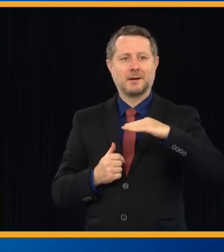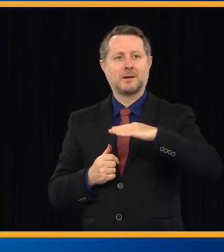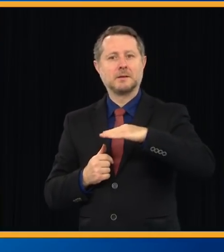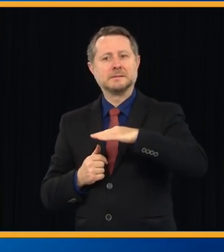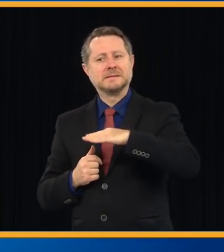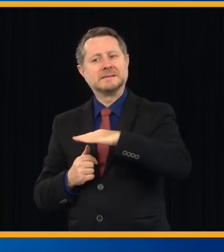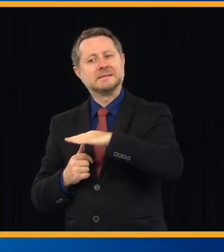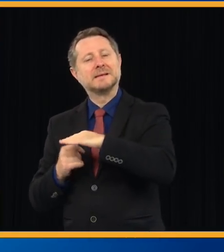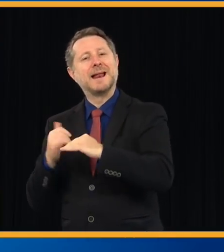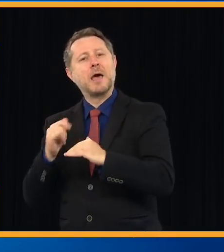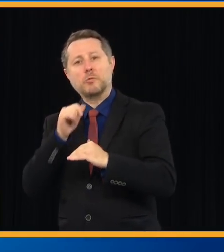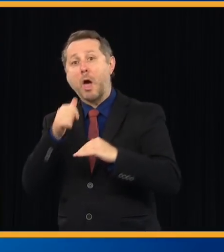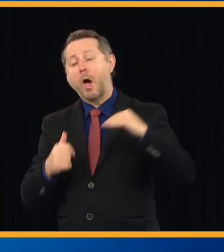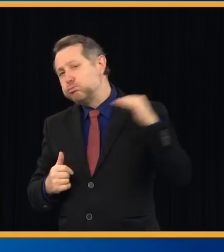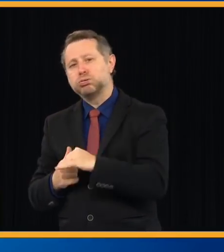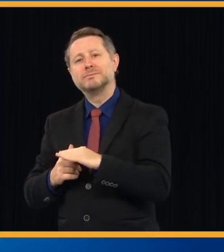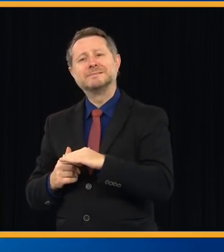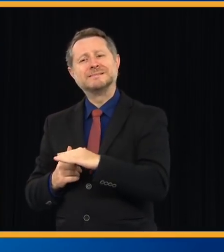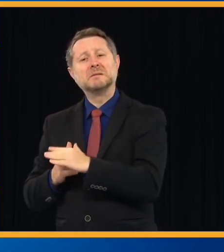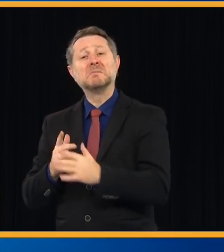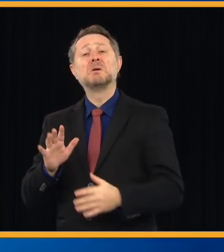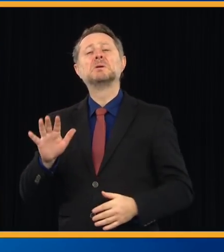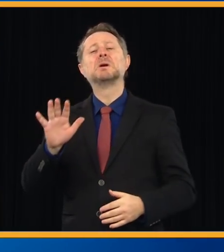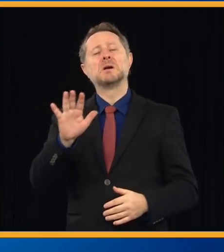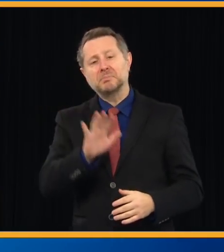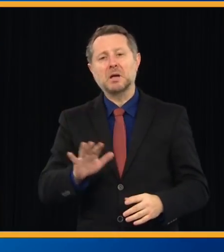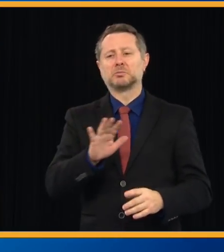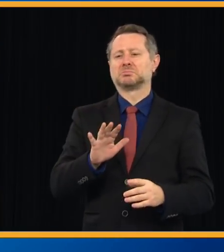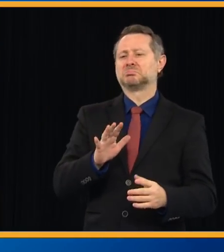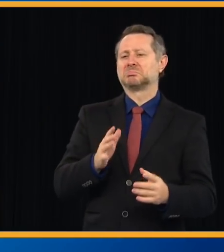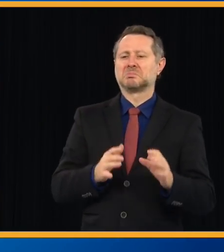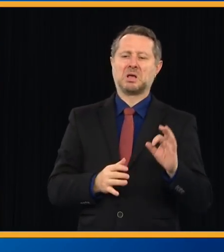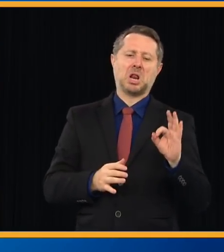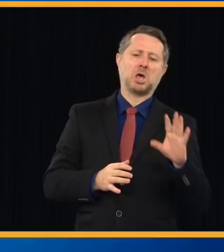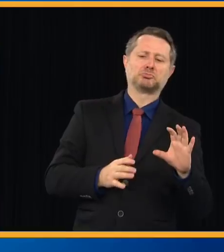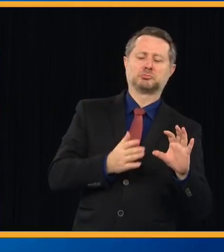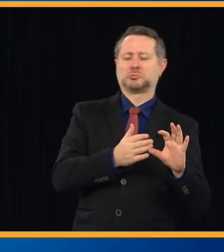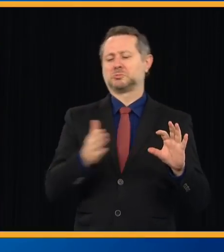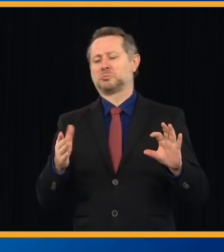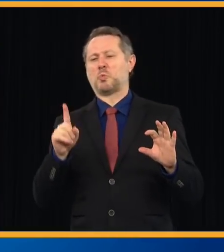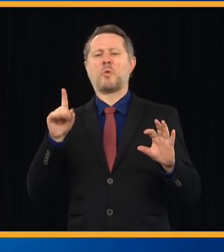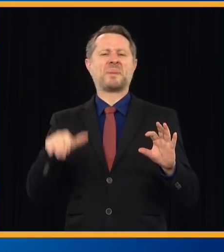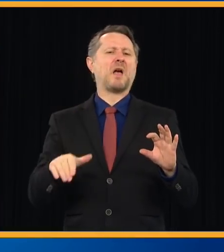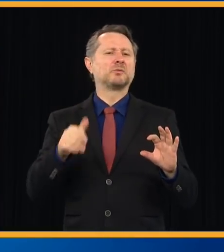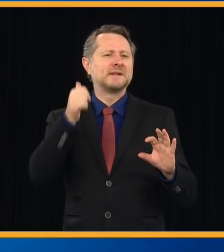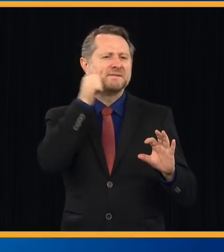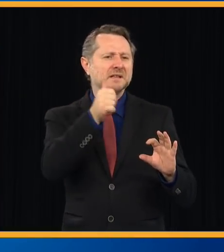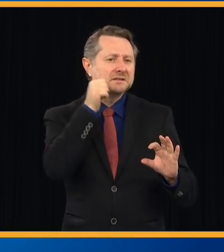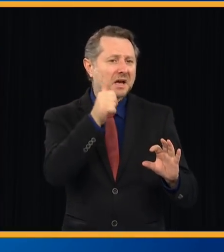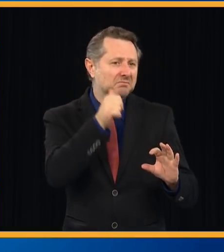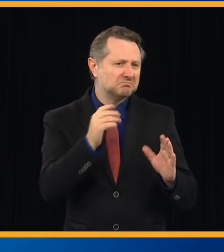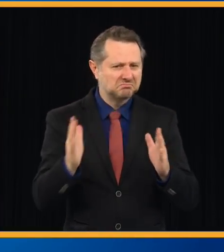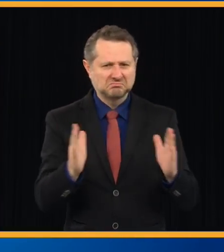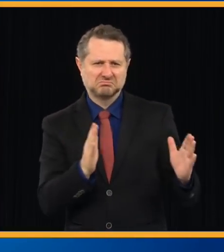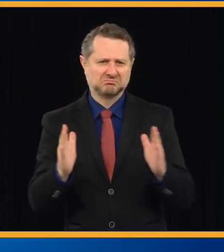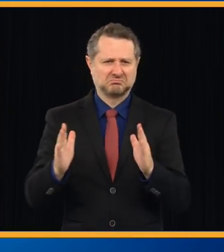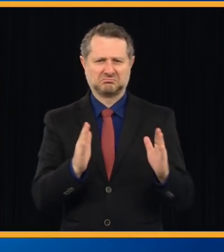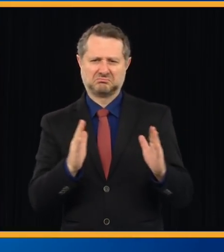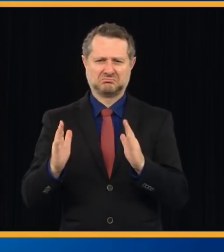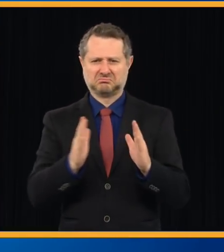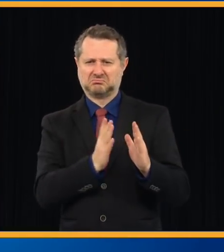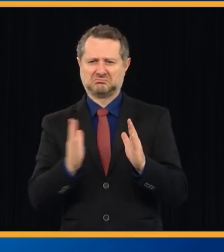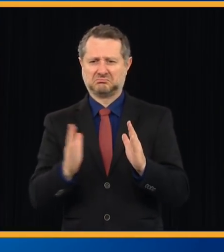plateauing at about 900, 1,000 cases. 3, 4 days, 5